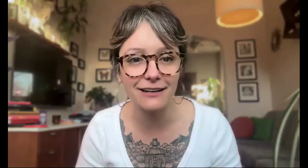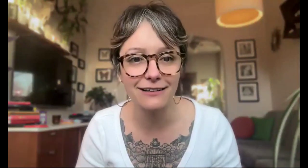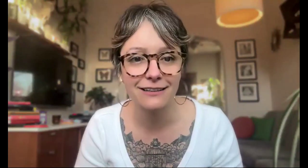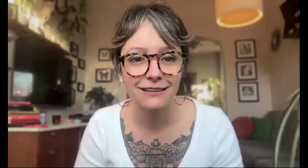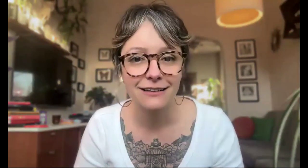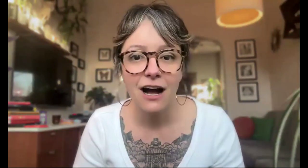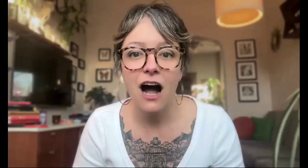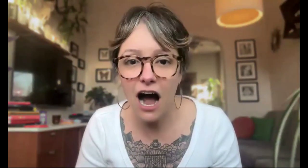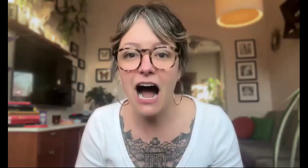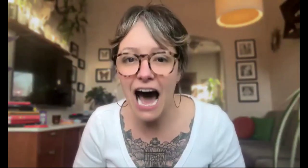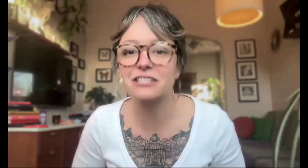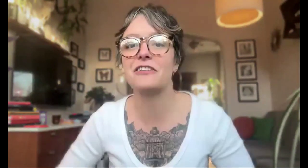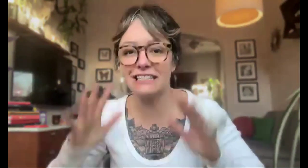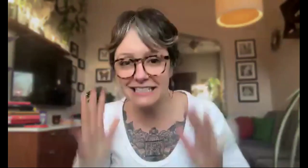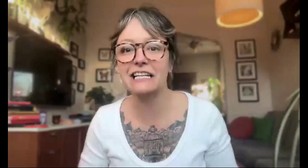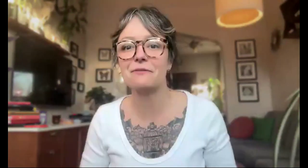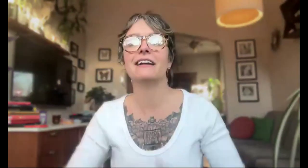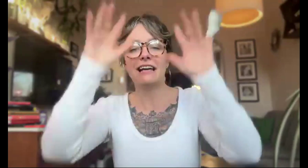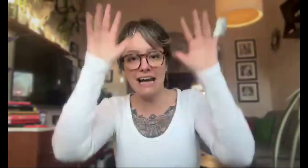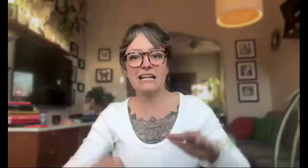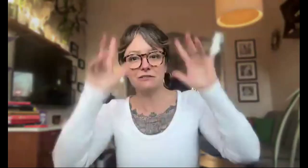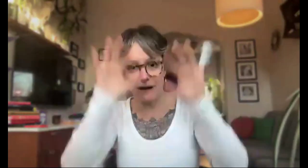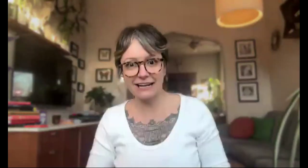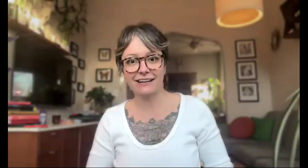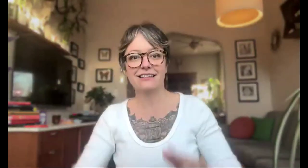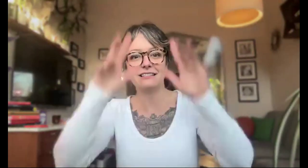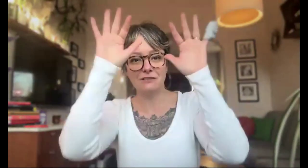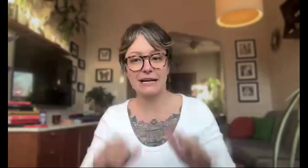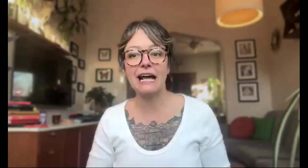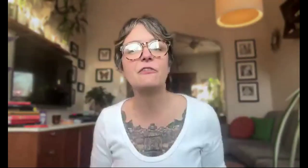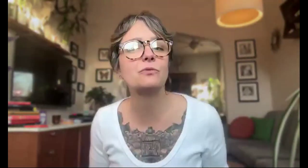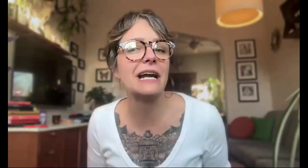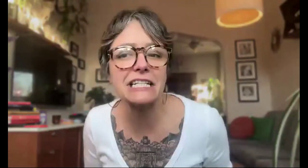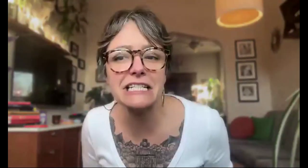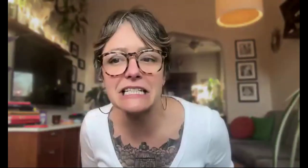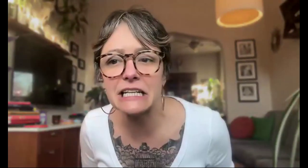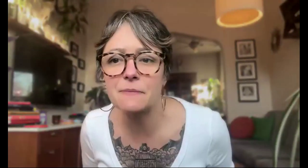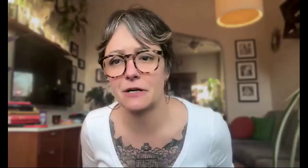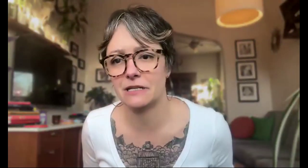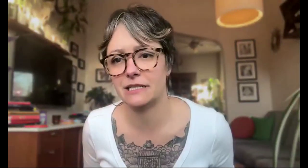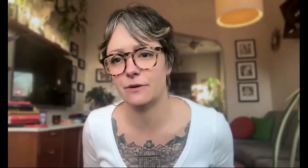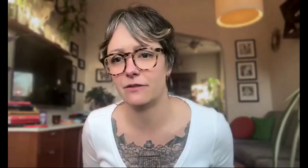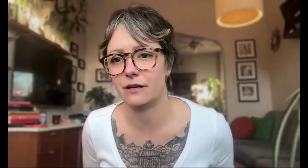it. Oh, Oscar, that's exactly right. It is rainy. This is rainy. If it's raining just a little bit, Christy, what do you